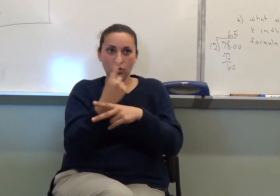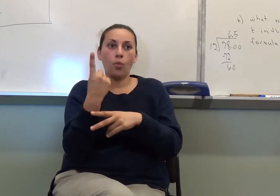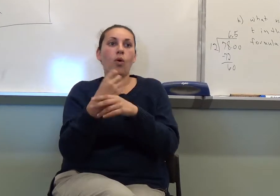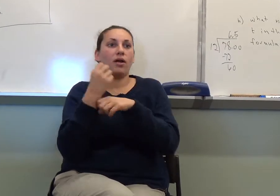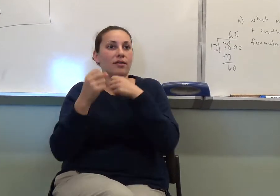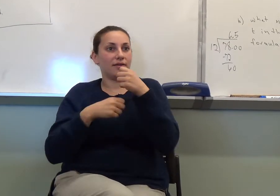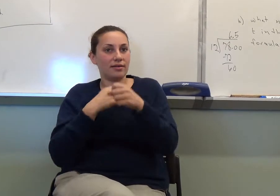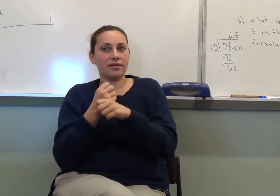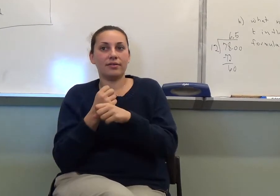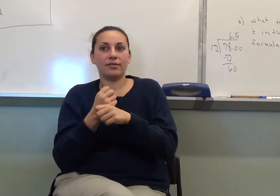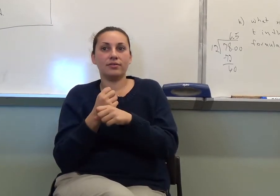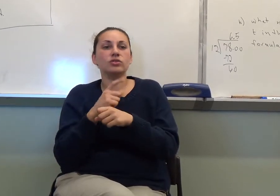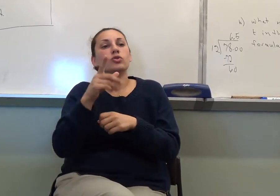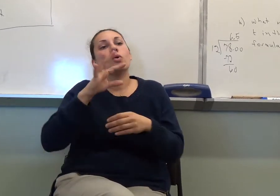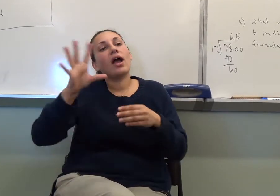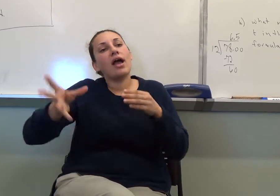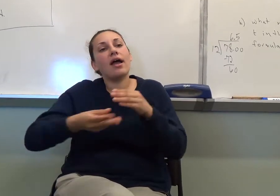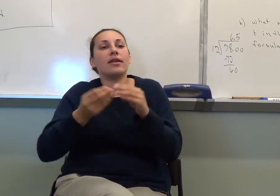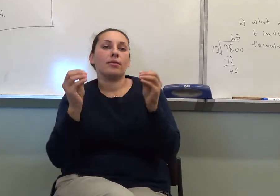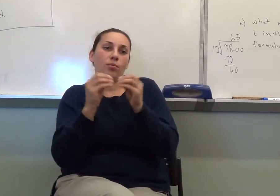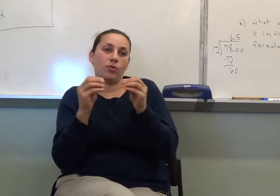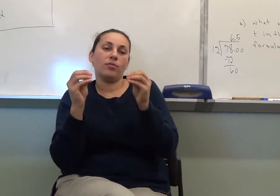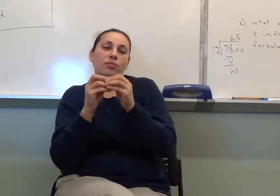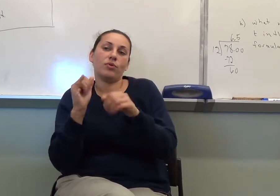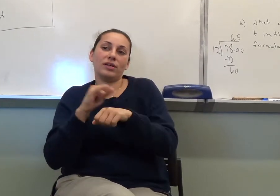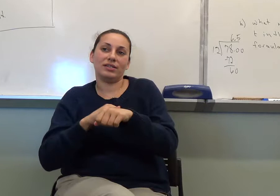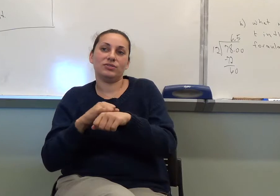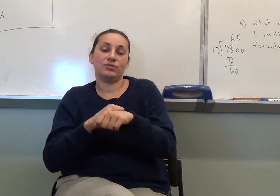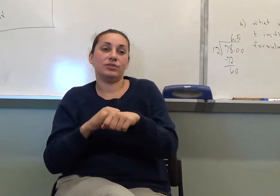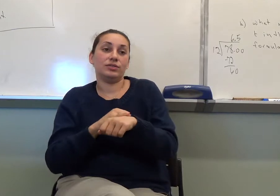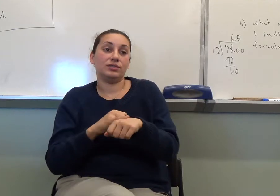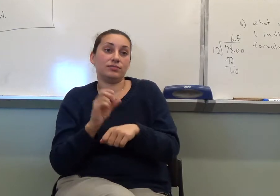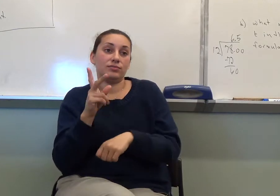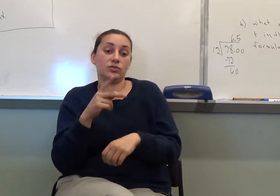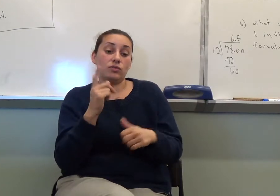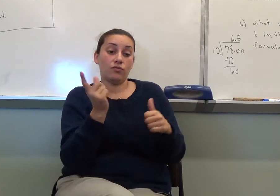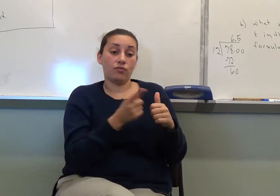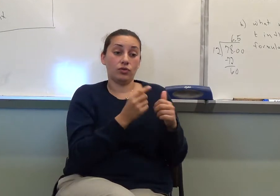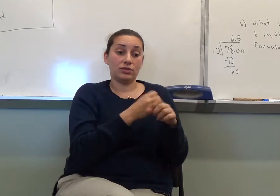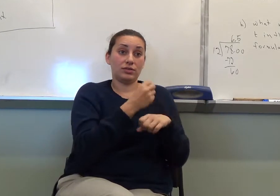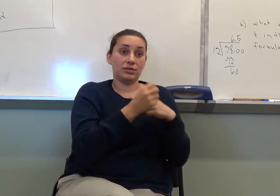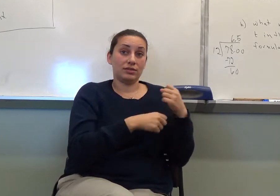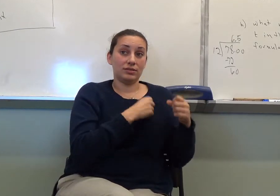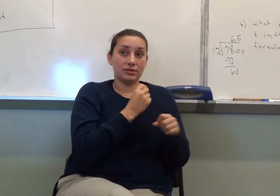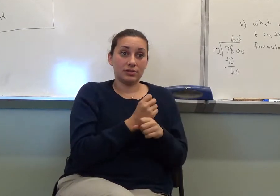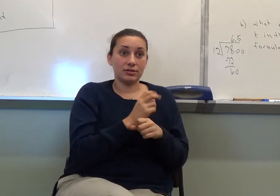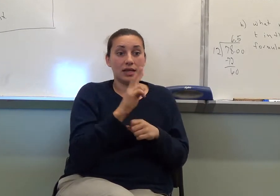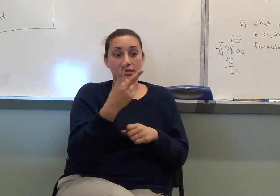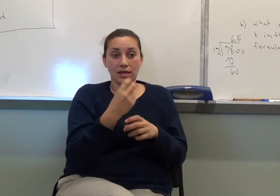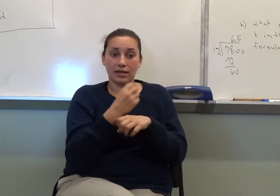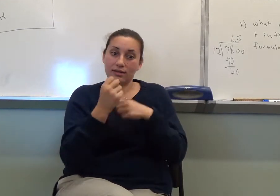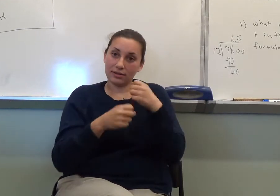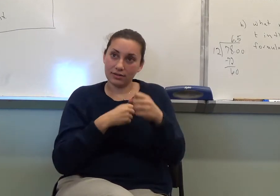So instead of $80 interest for the first year, the second year, you're gonna get